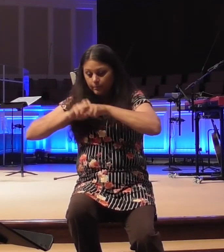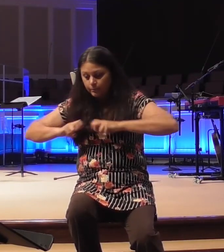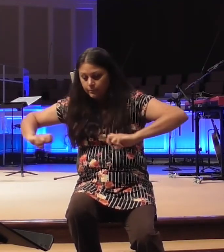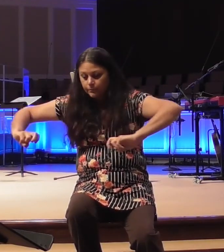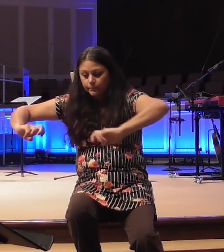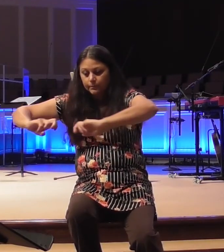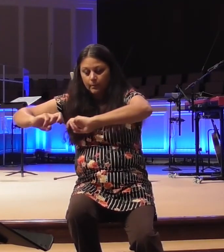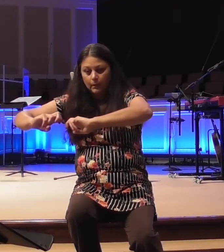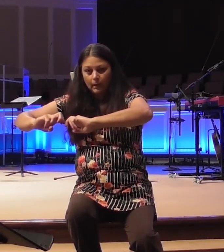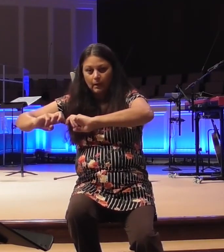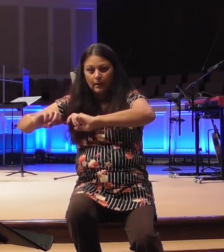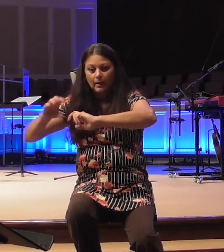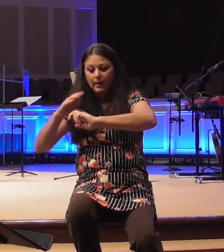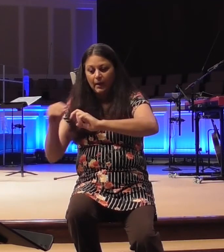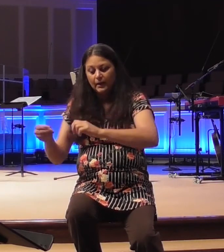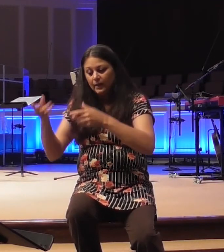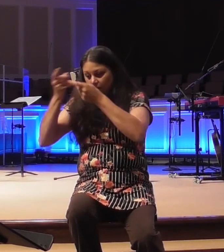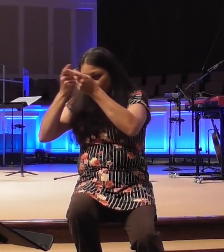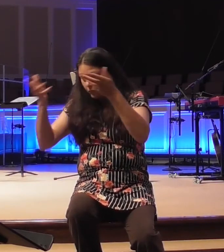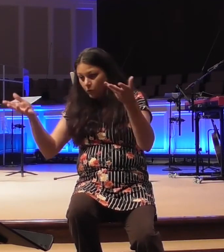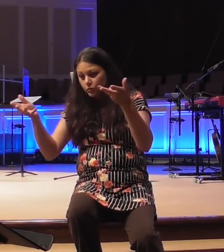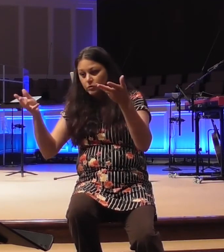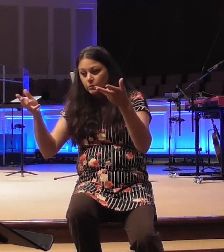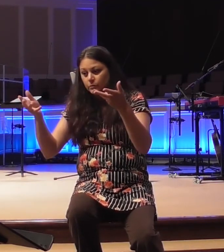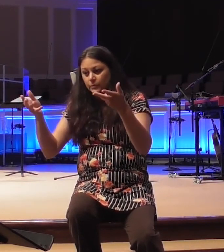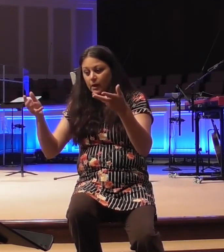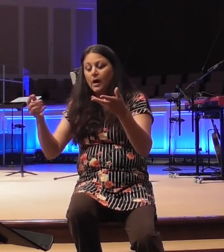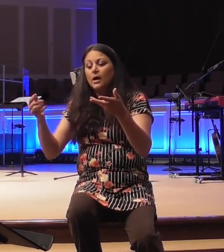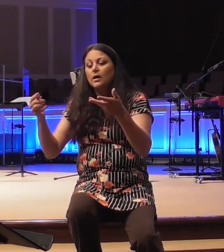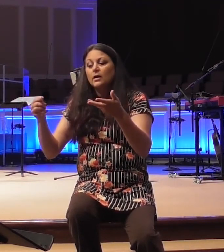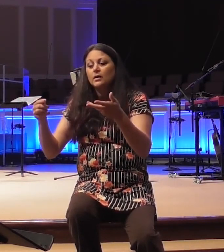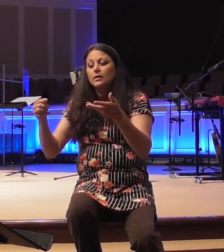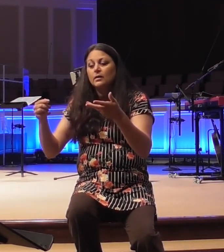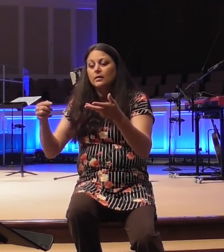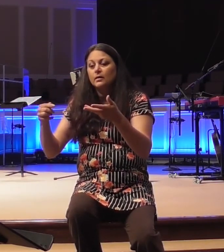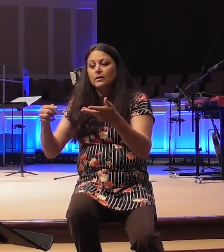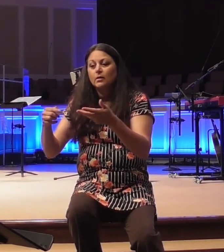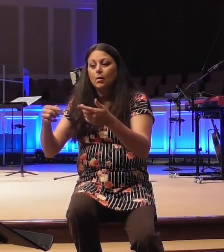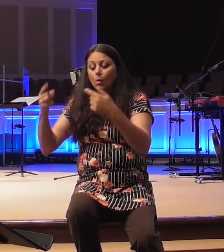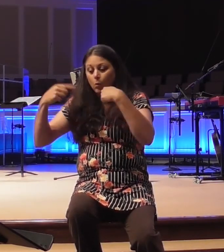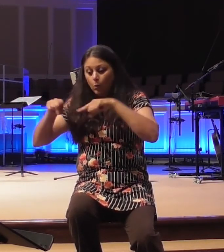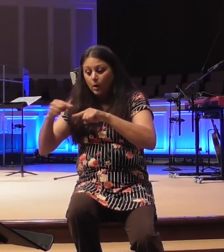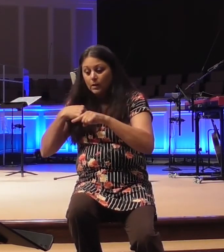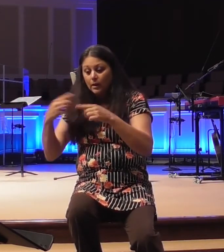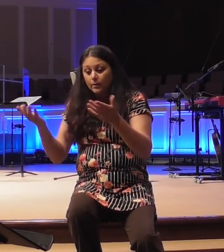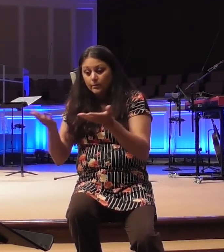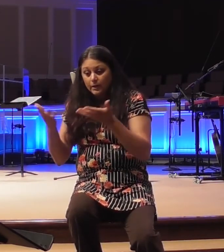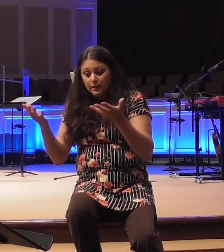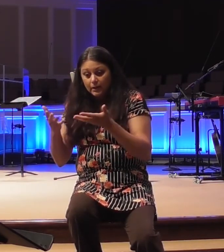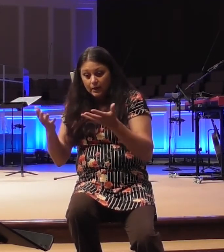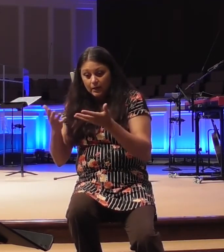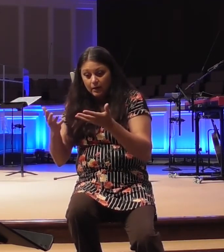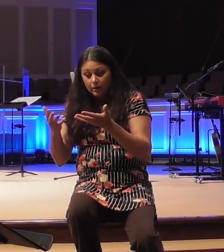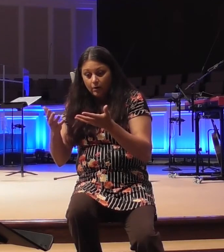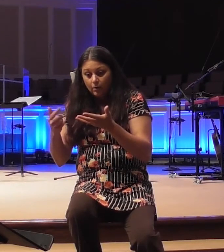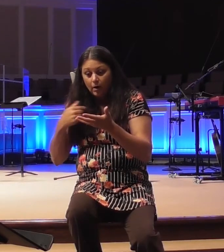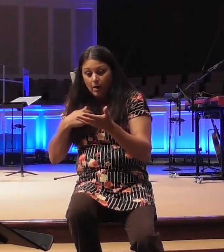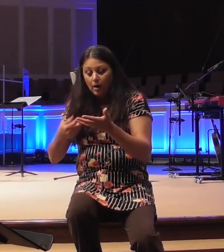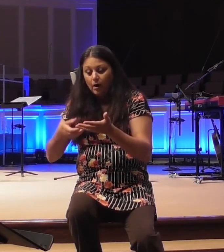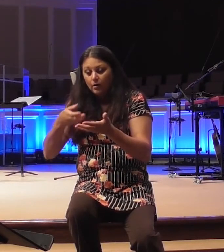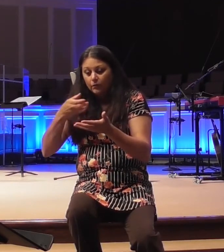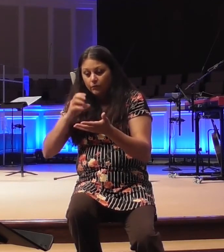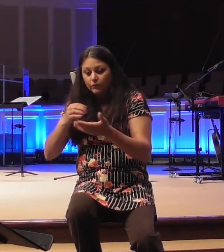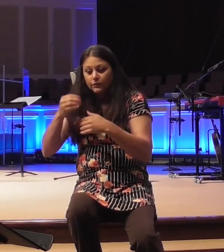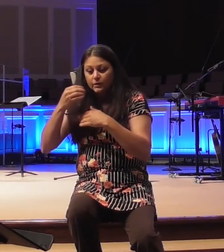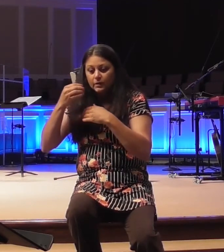there's a future and a kingdom that's coming, and I won't eat any more the fruit of the vine, or I won't taste any more of this feast until I drink it anew